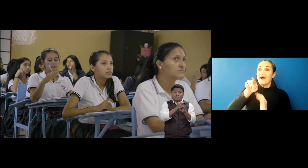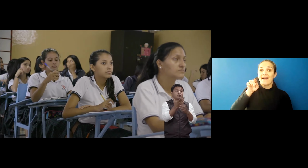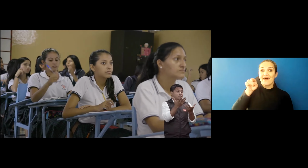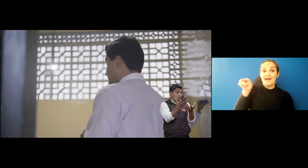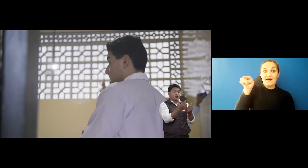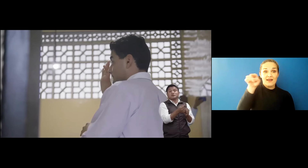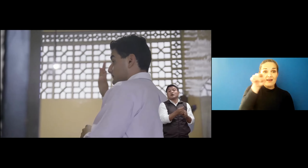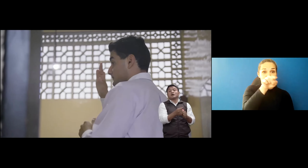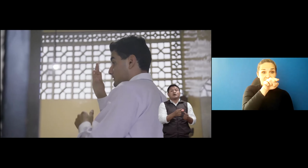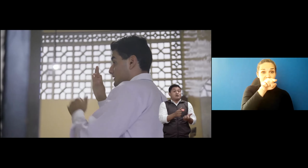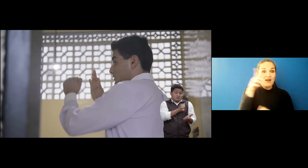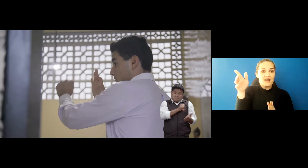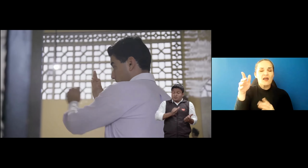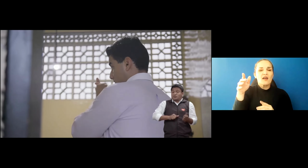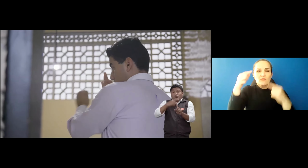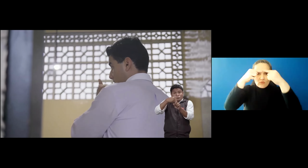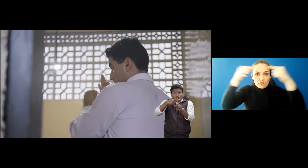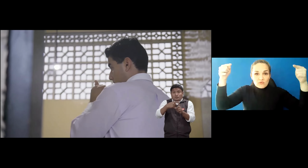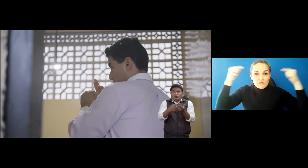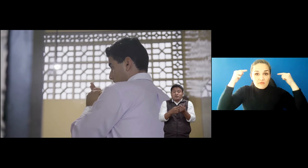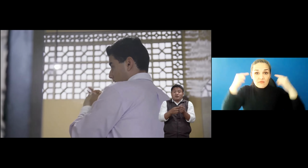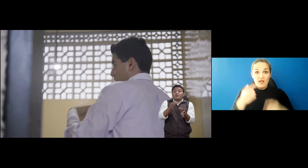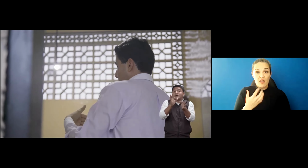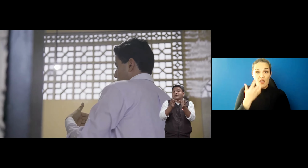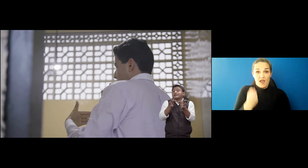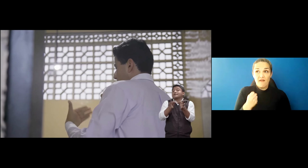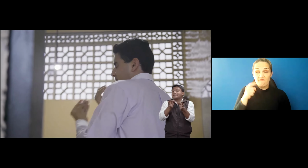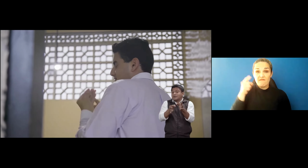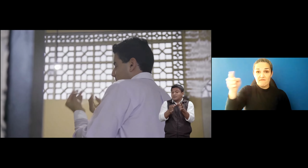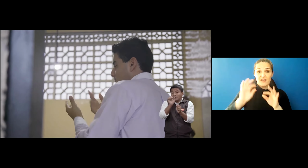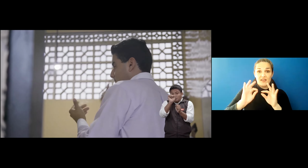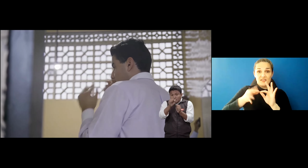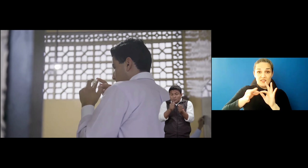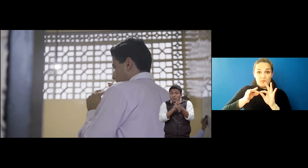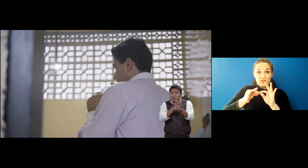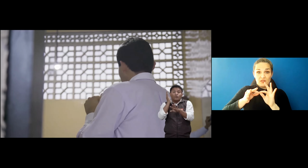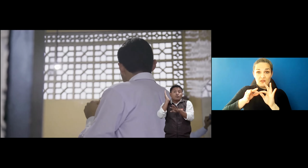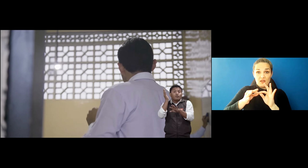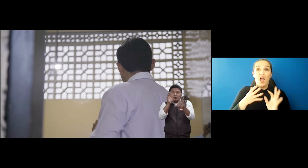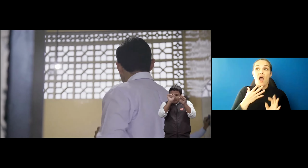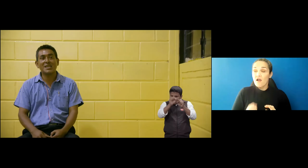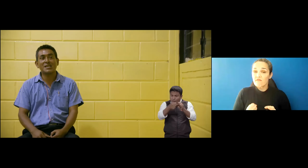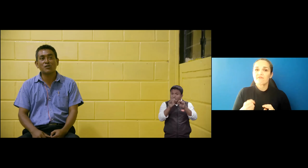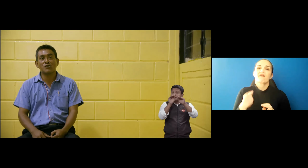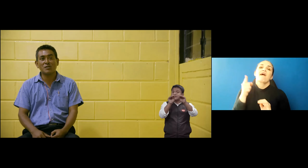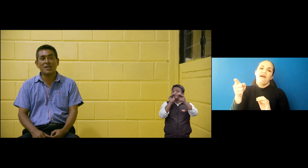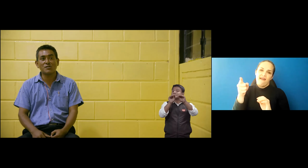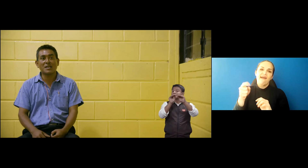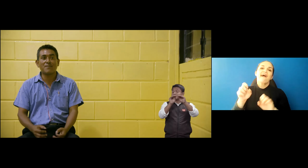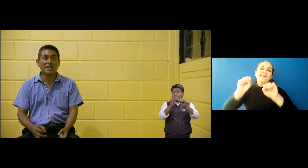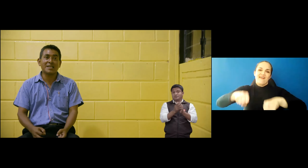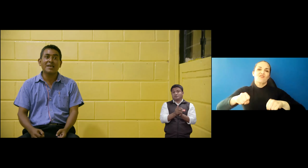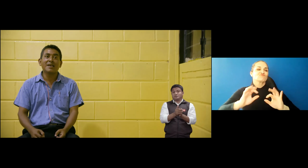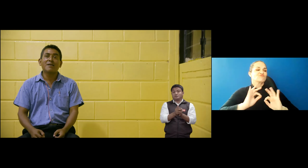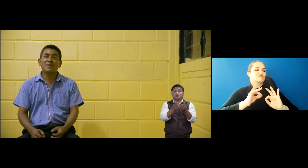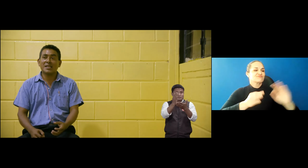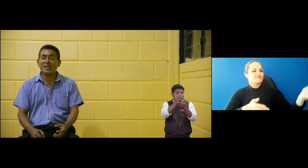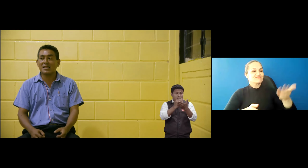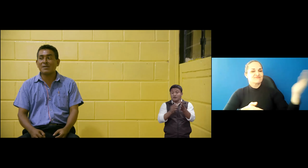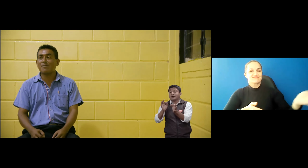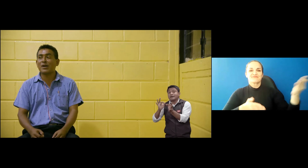university, as long as these institutions have the necessary interpreters available to ensure that the